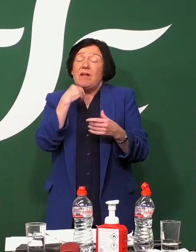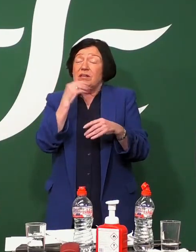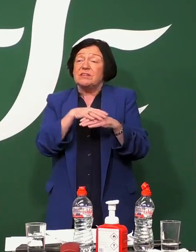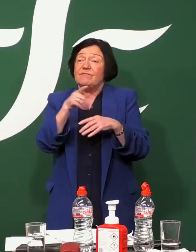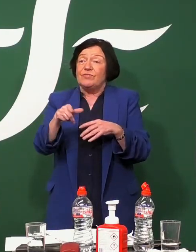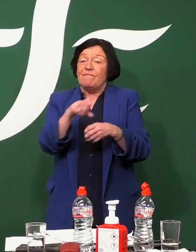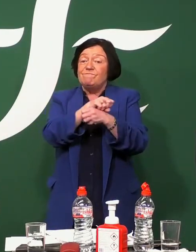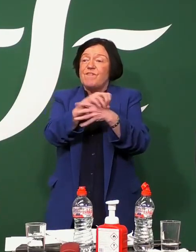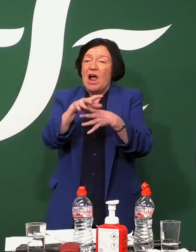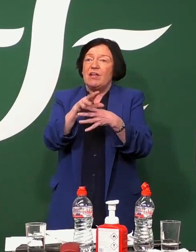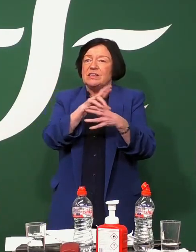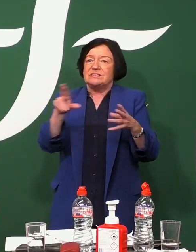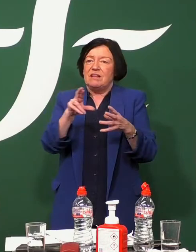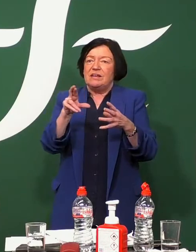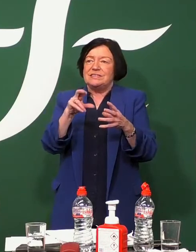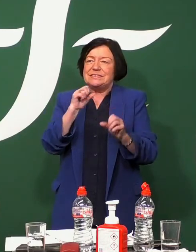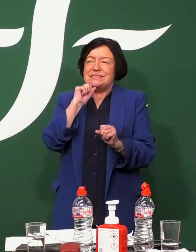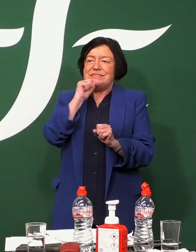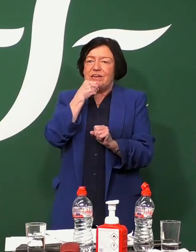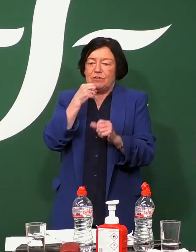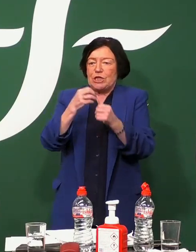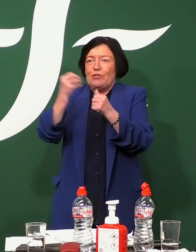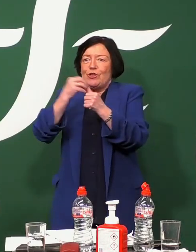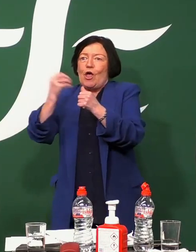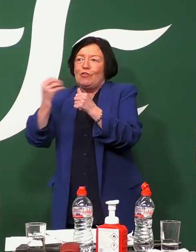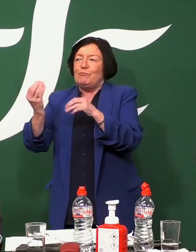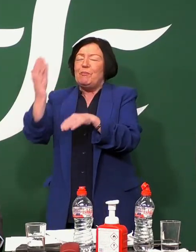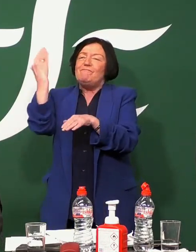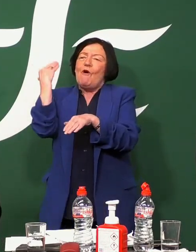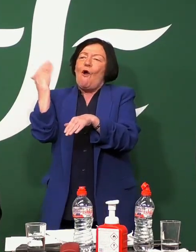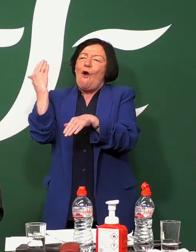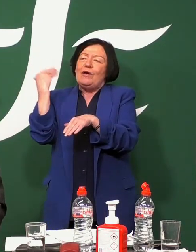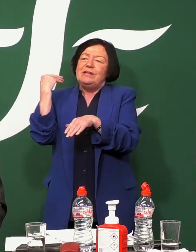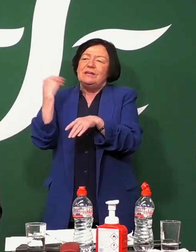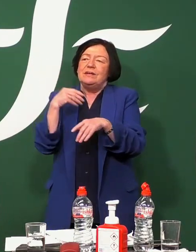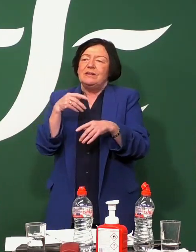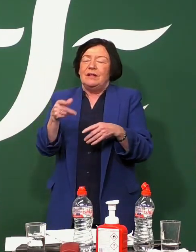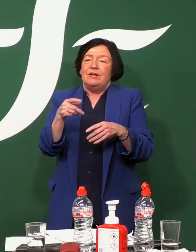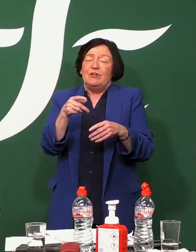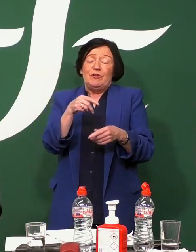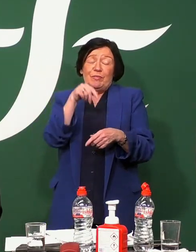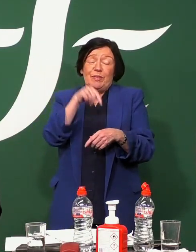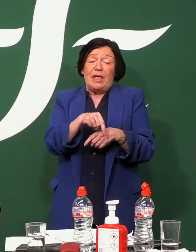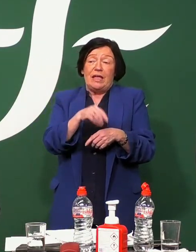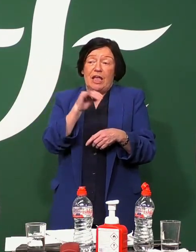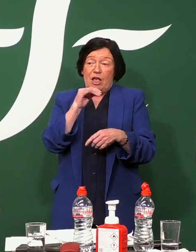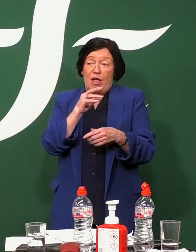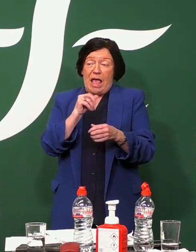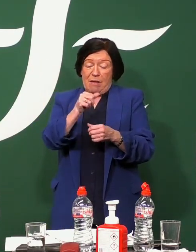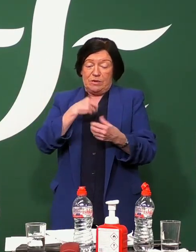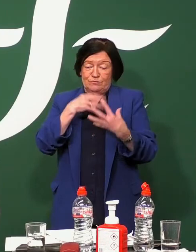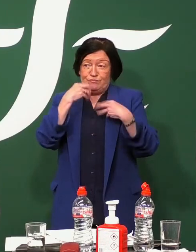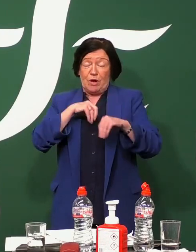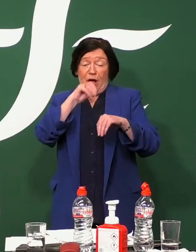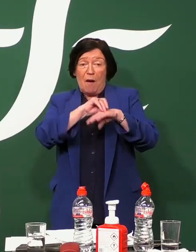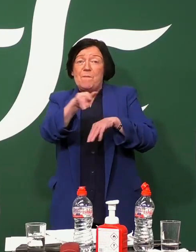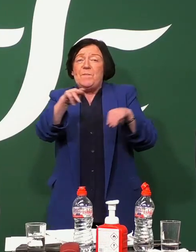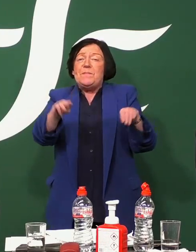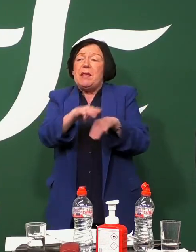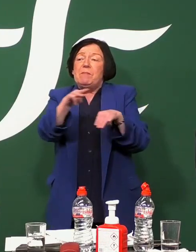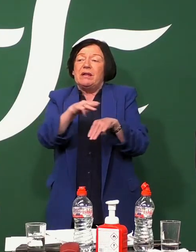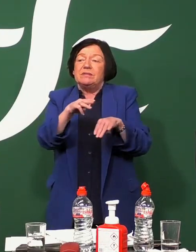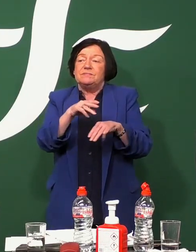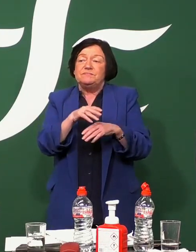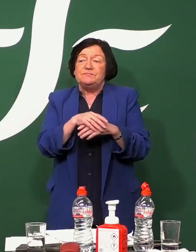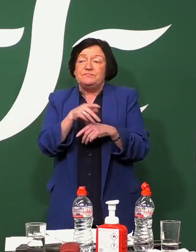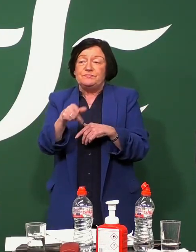that the virus is not as aggressive as previous variants, or whether it's due to the long-standing immunity conferred on populations by vaccine, it's